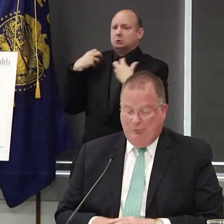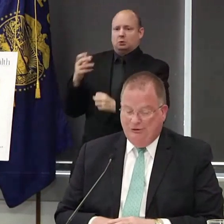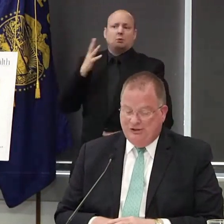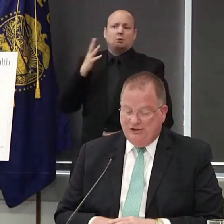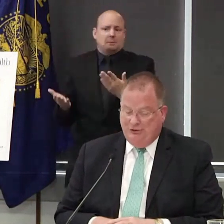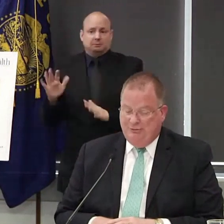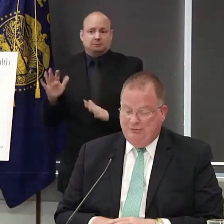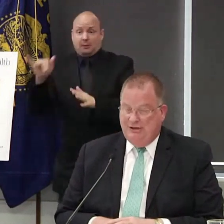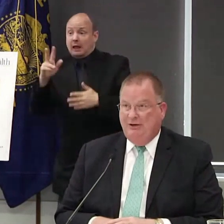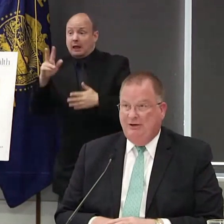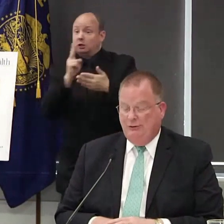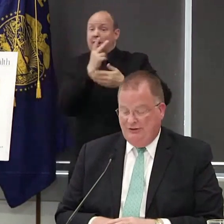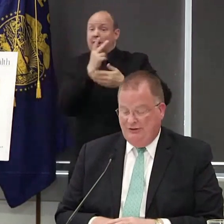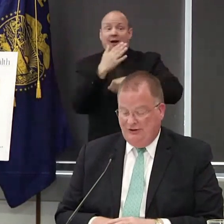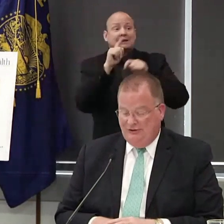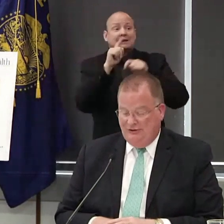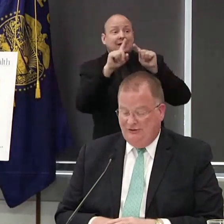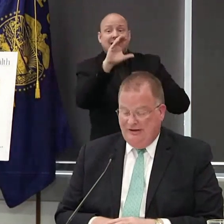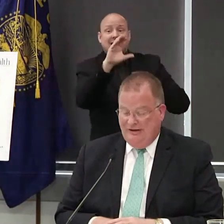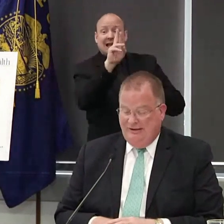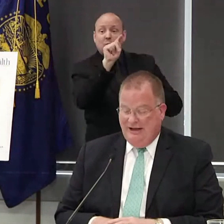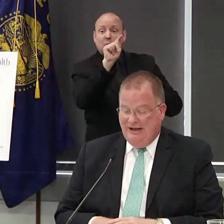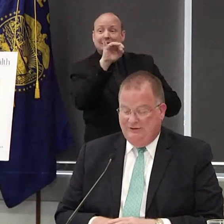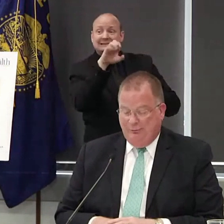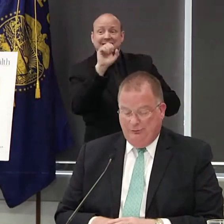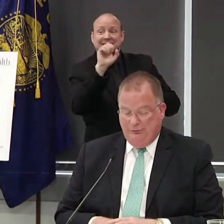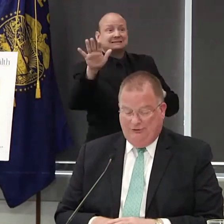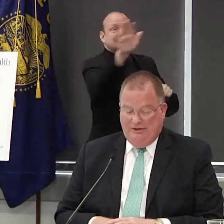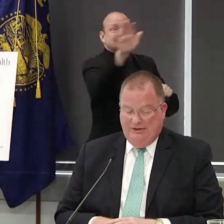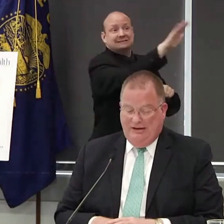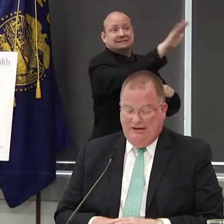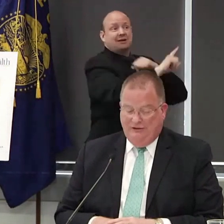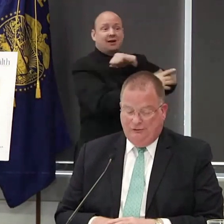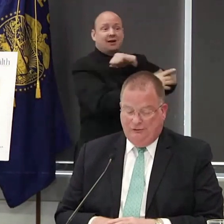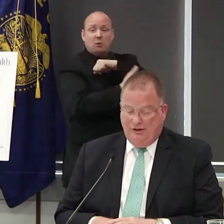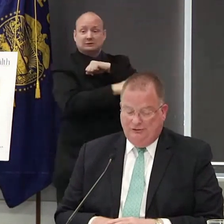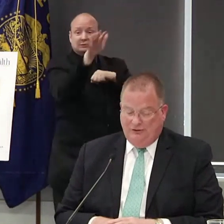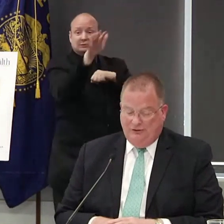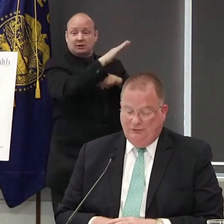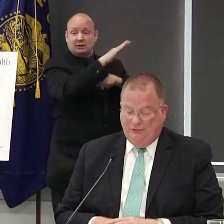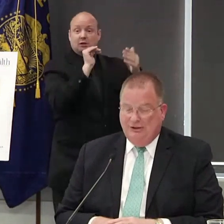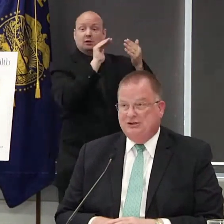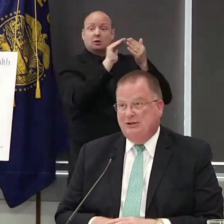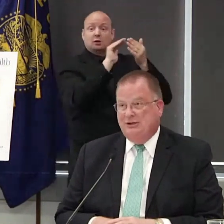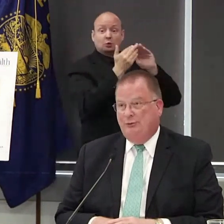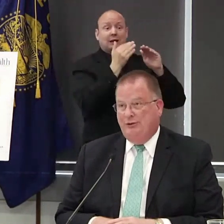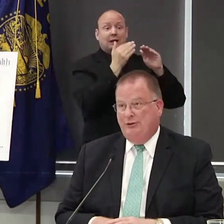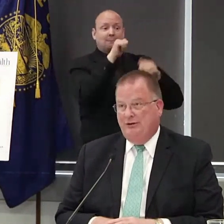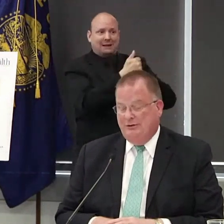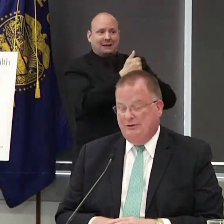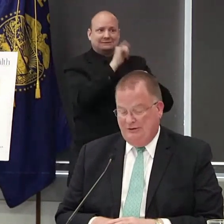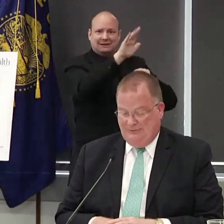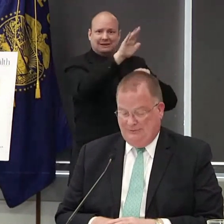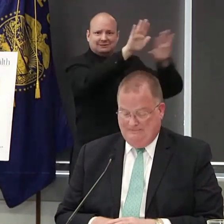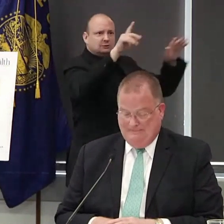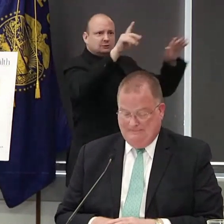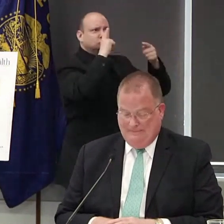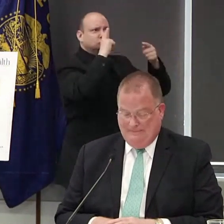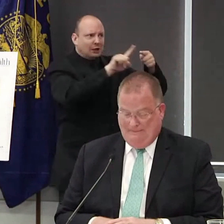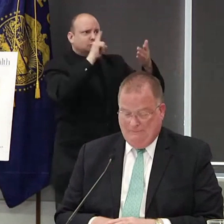in partnership with community-based organizations that have deep roots and strong, trusted relationships with their